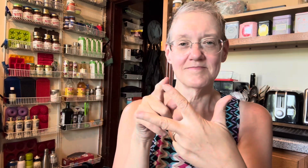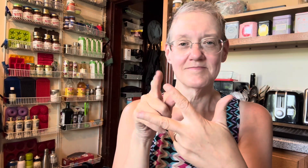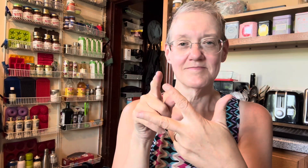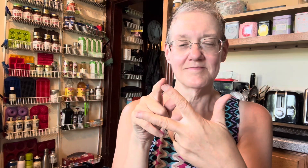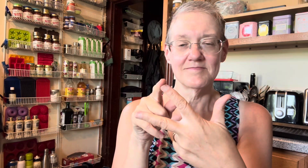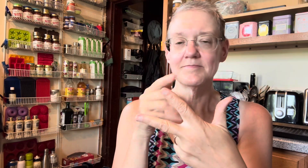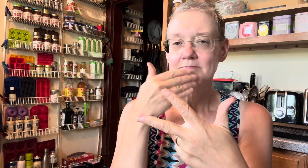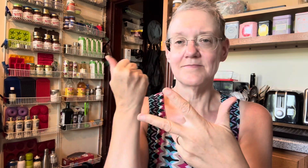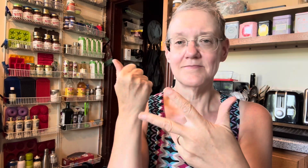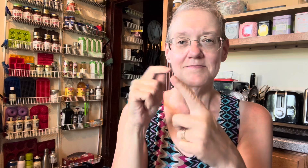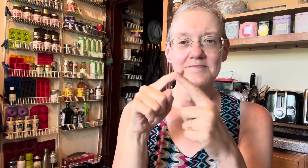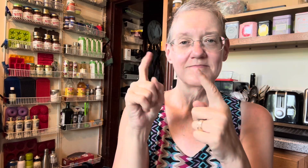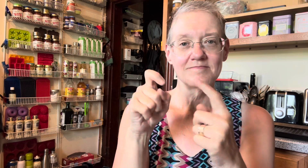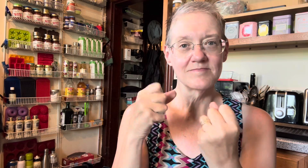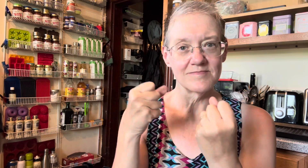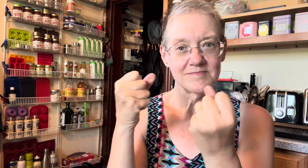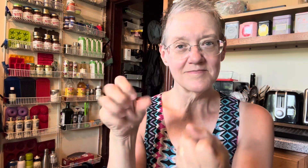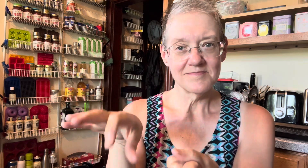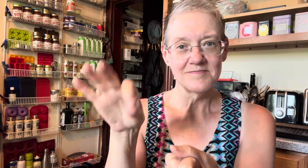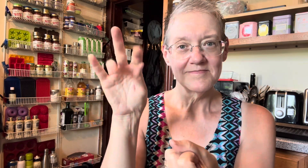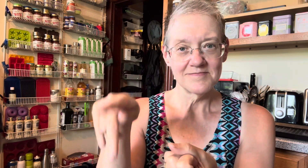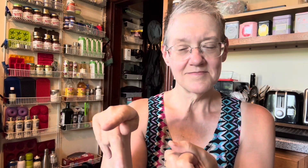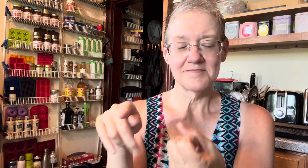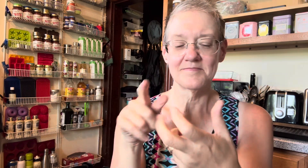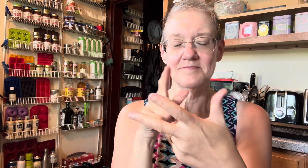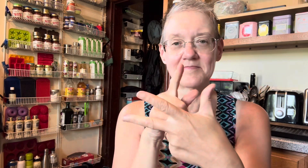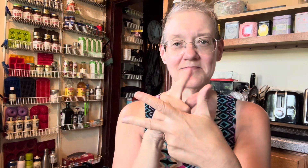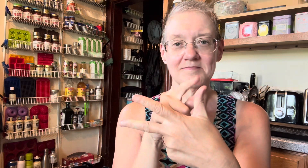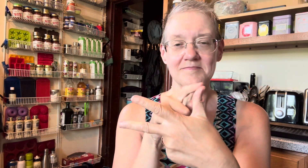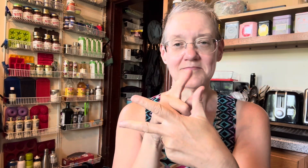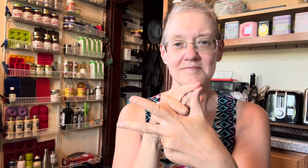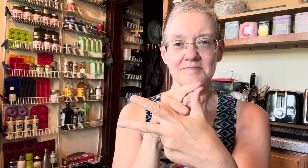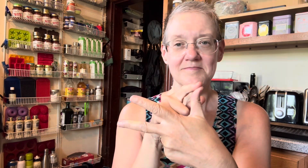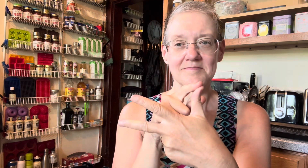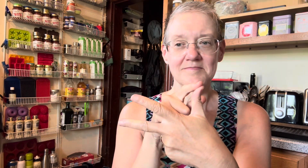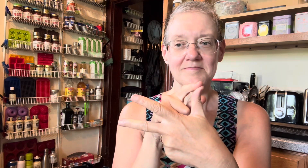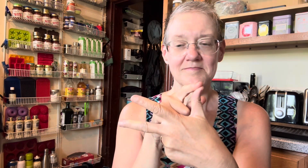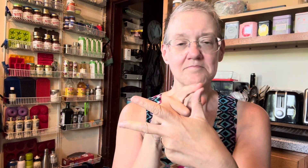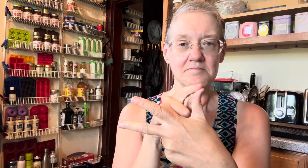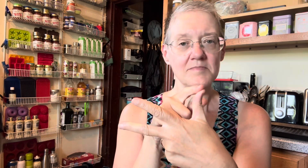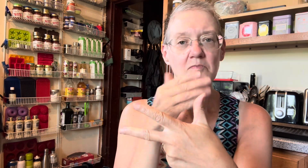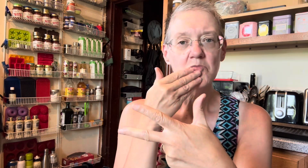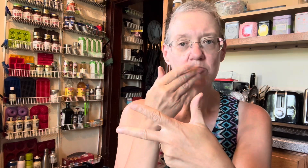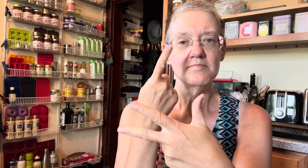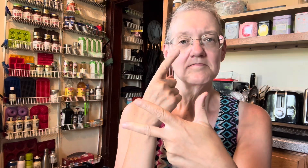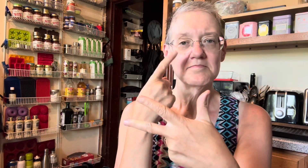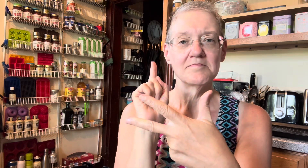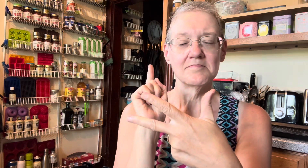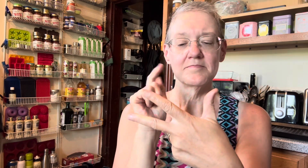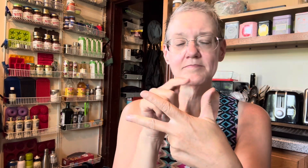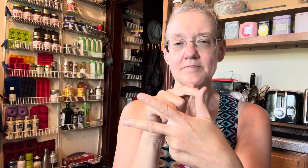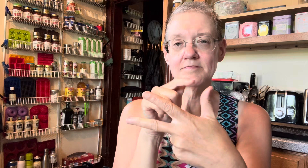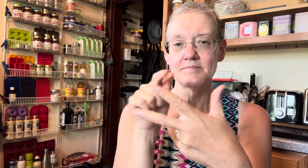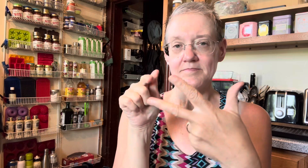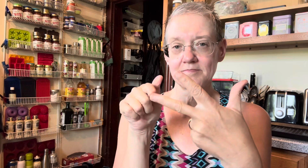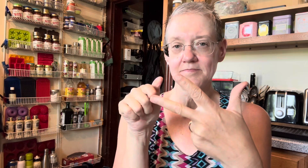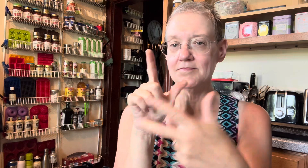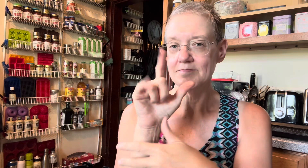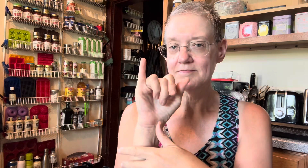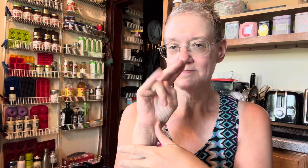But Amazon, sometimes they get lost. From the co-op, I have to drive and pick them up, but from the website, they deliver them